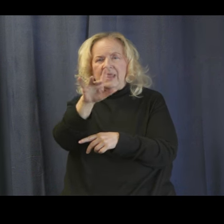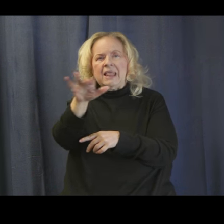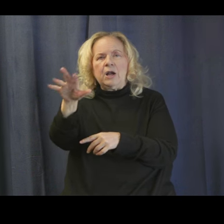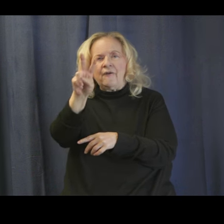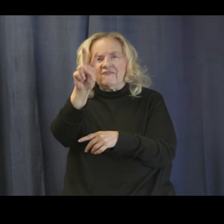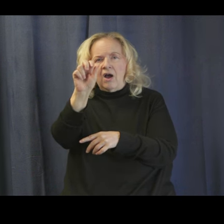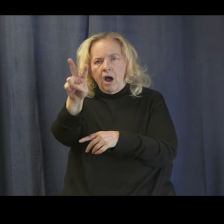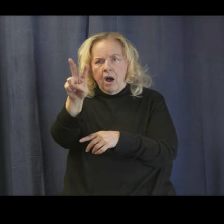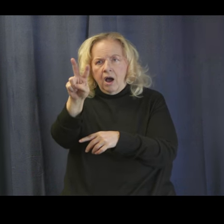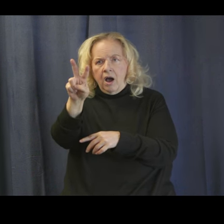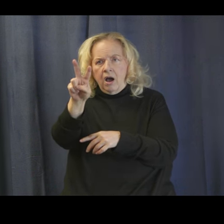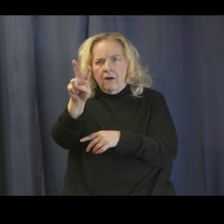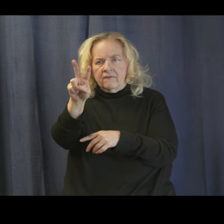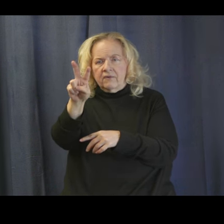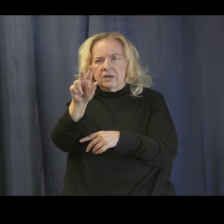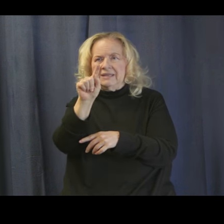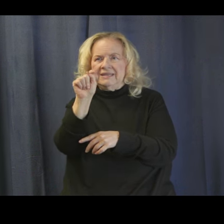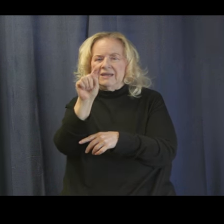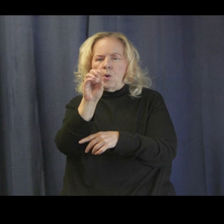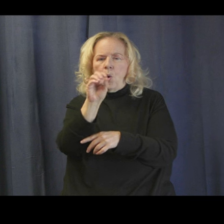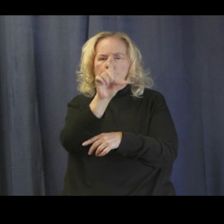the